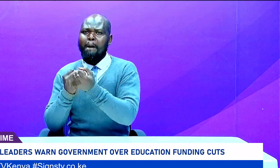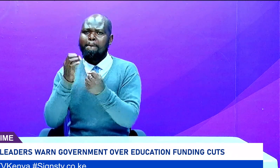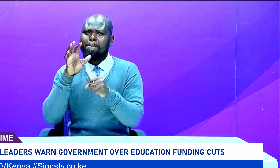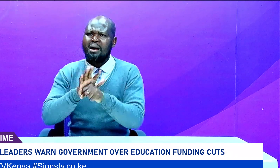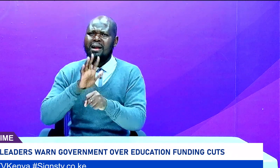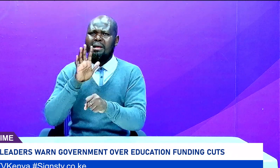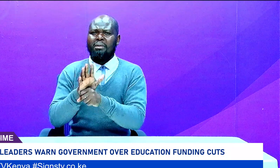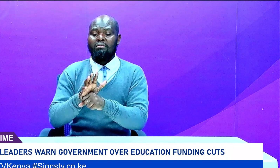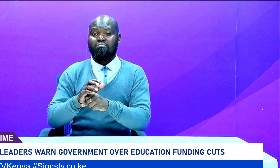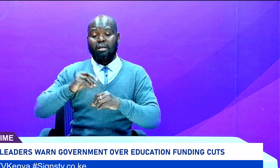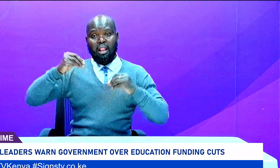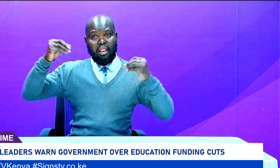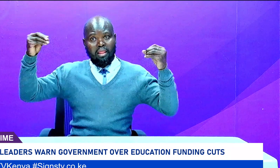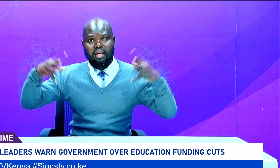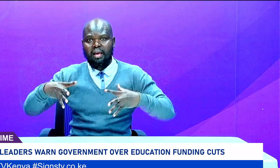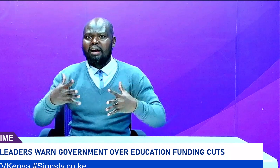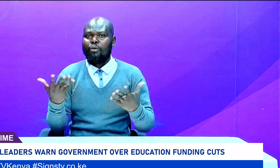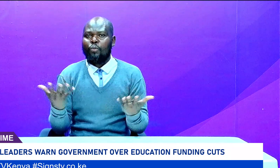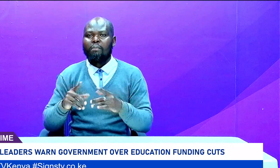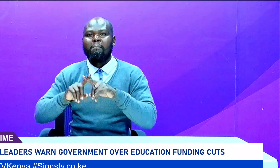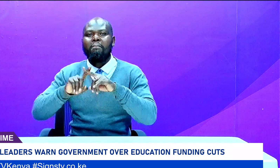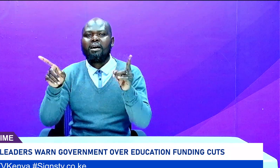for national